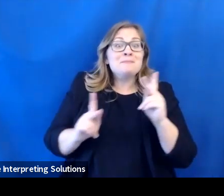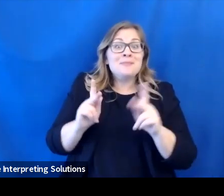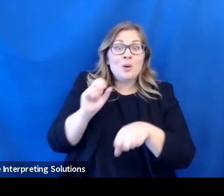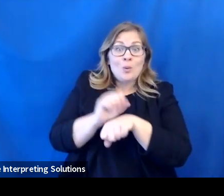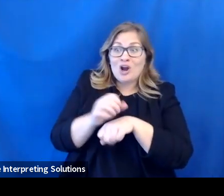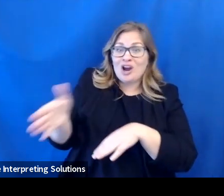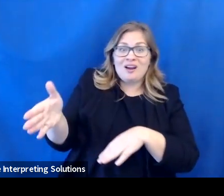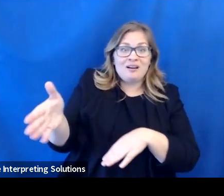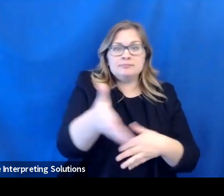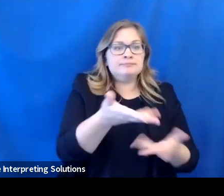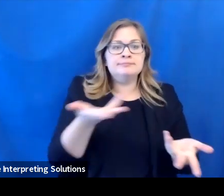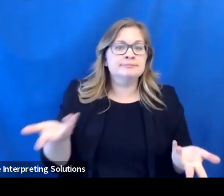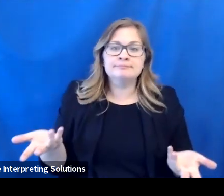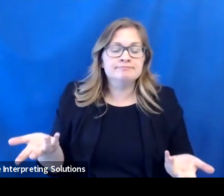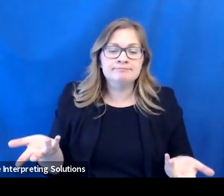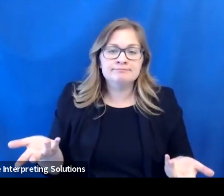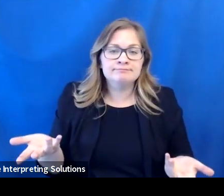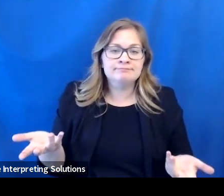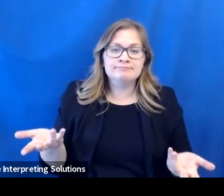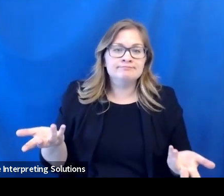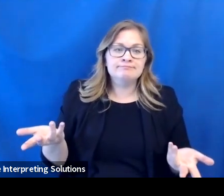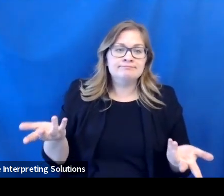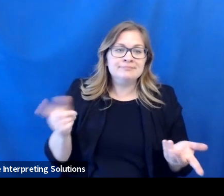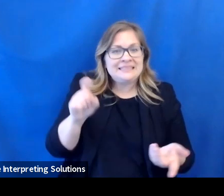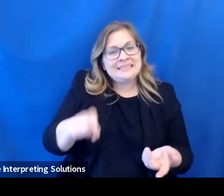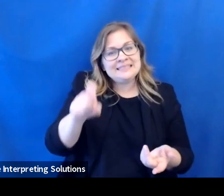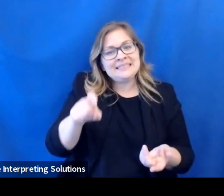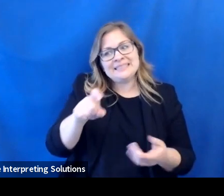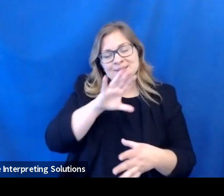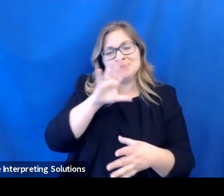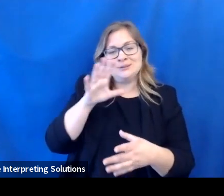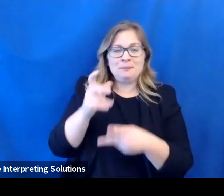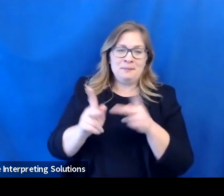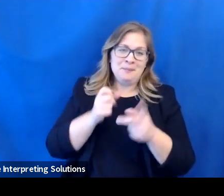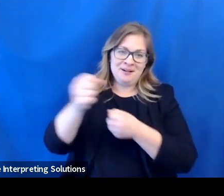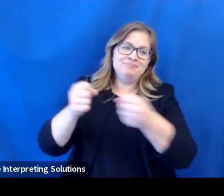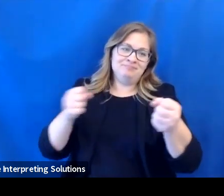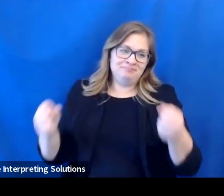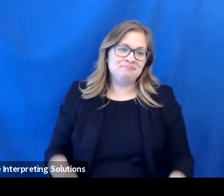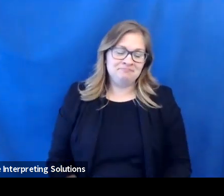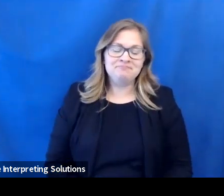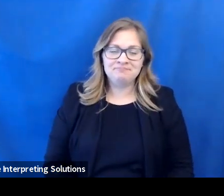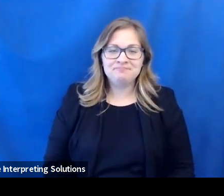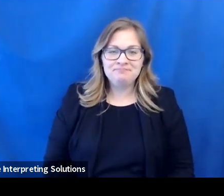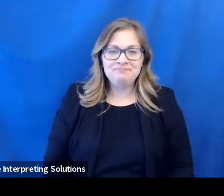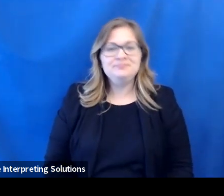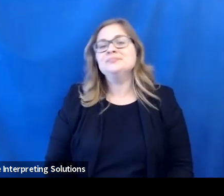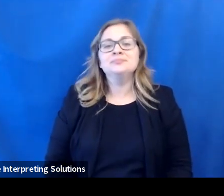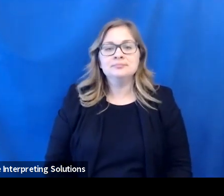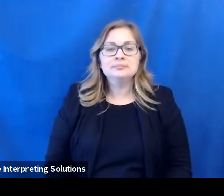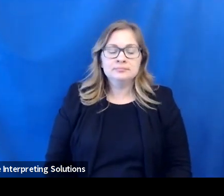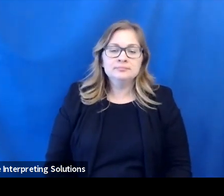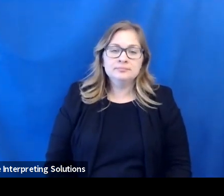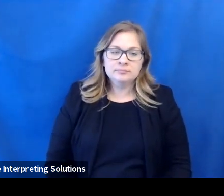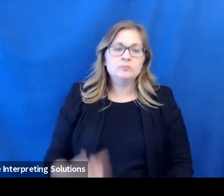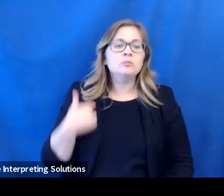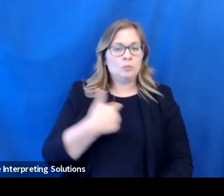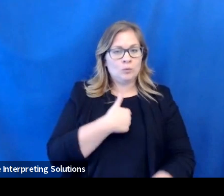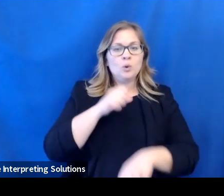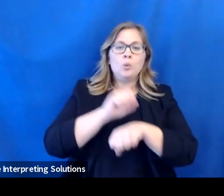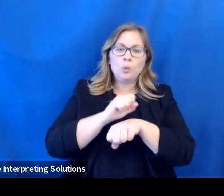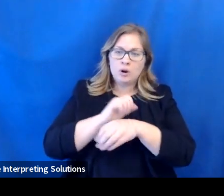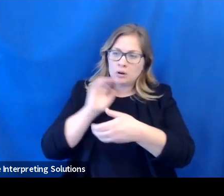for people to understand is we're working hand in hand with our private nonprofit healthcare providers who have